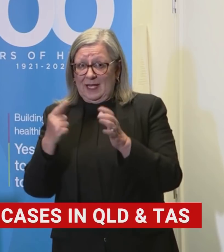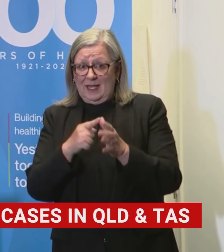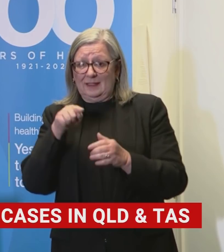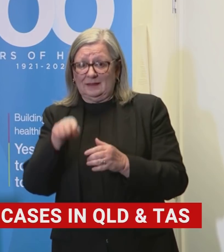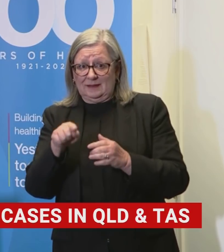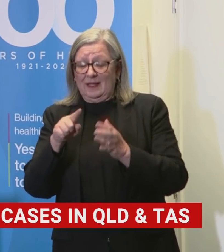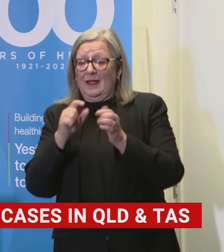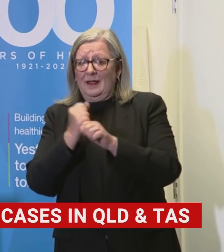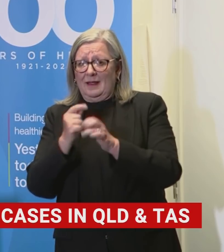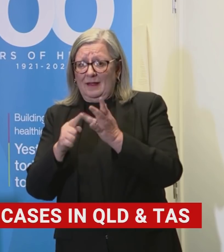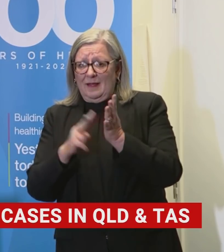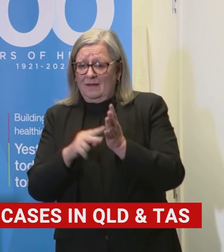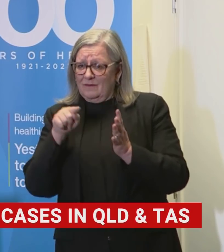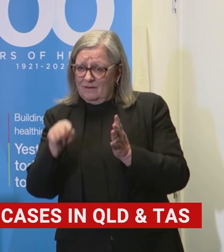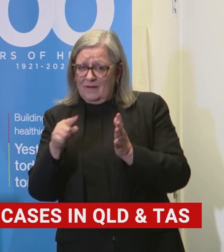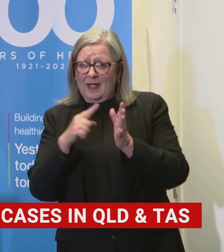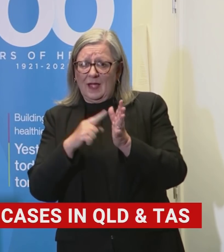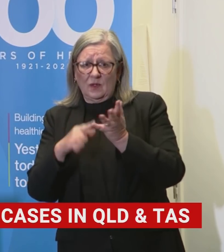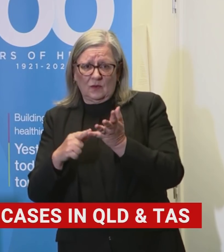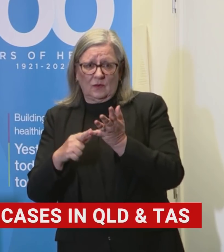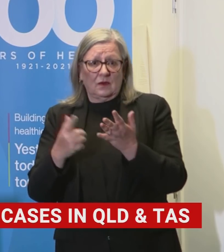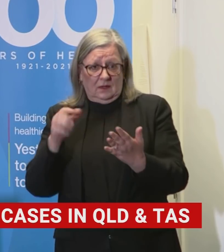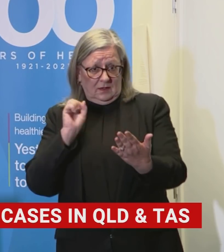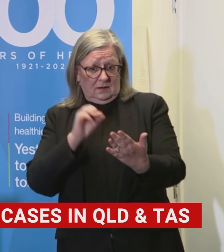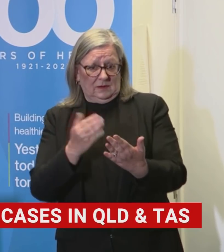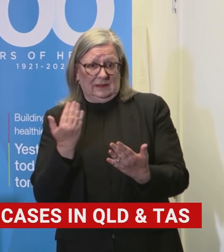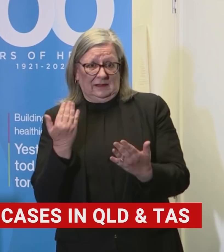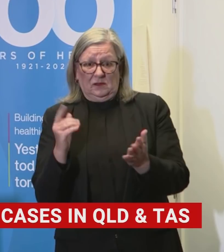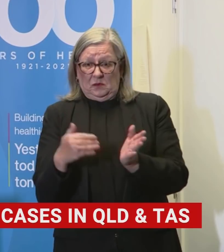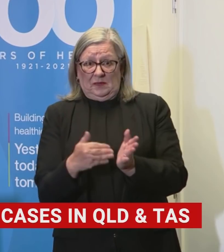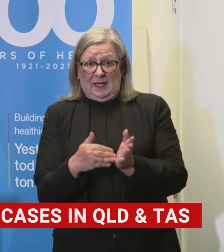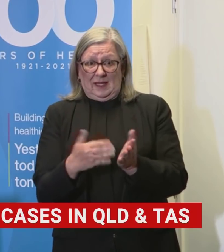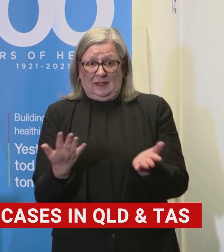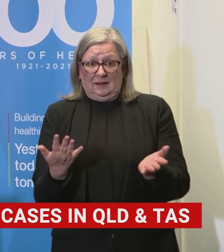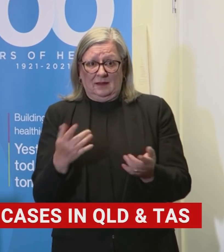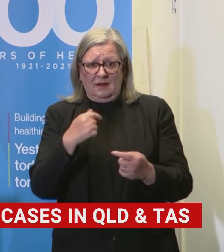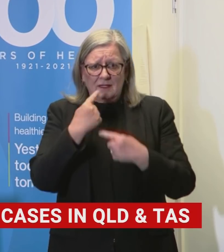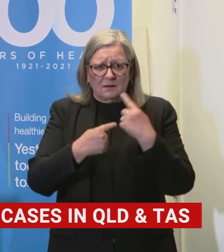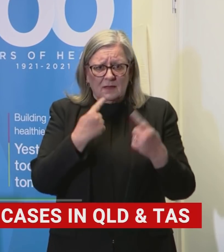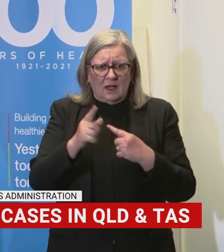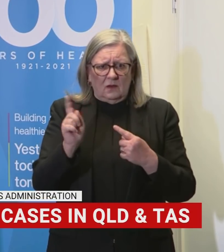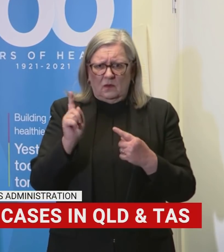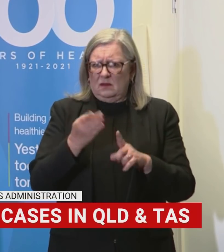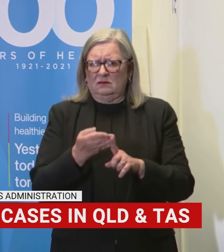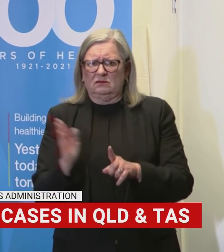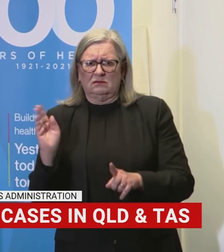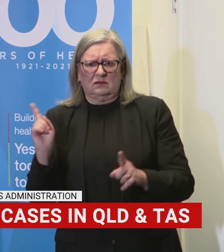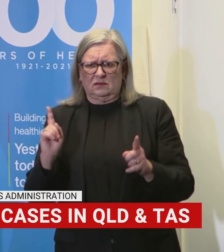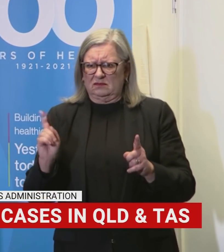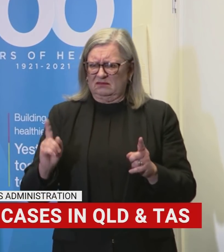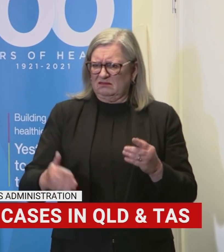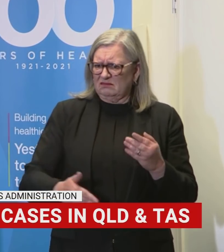www.tga.gov.au, does describe the current status regarding adverse event reports and adverse event cases. And I'll